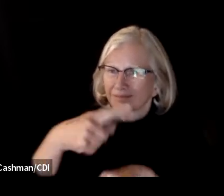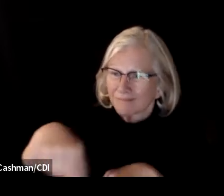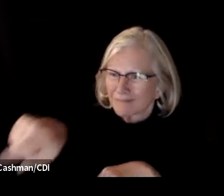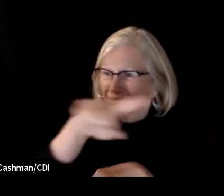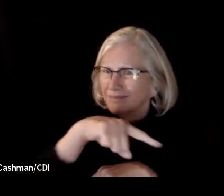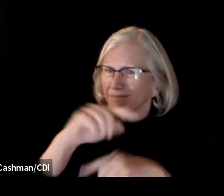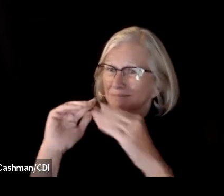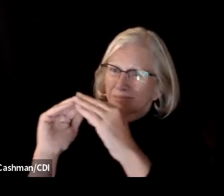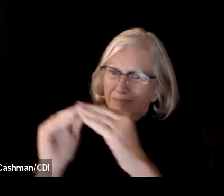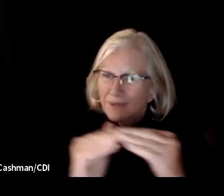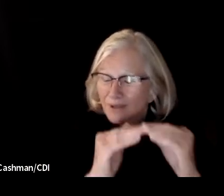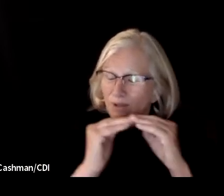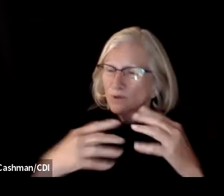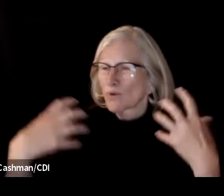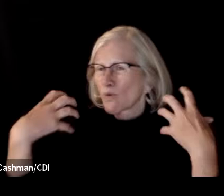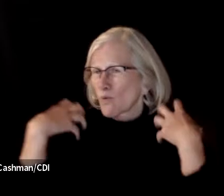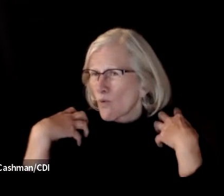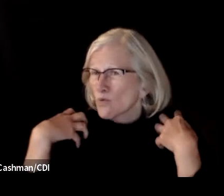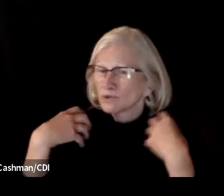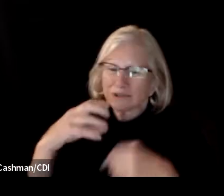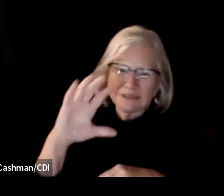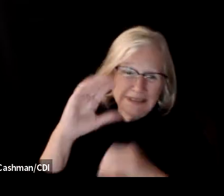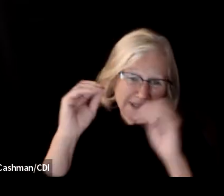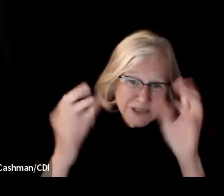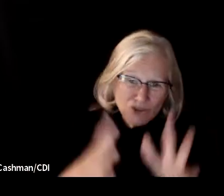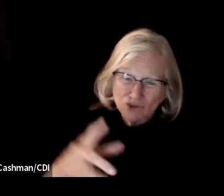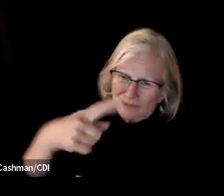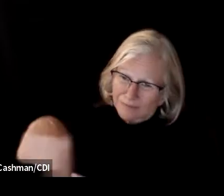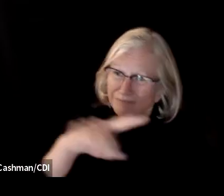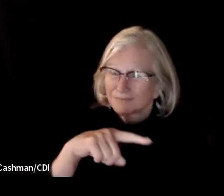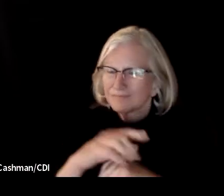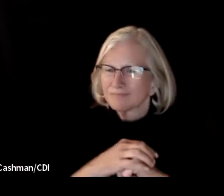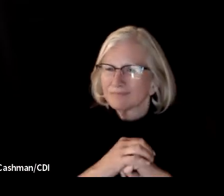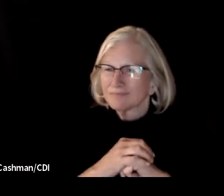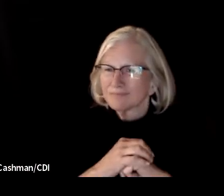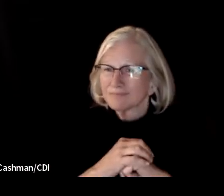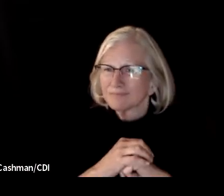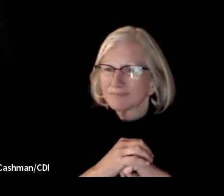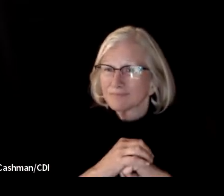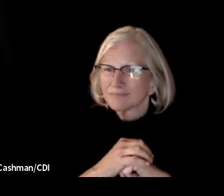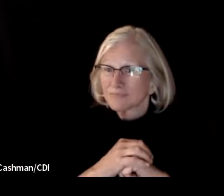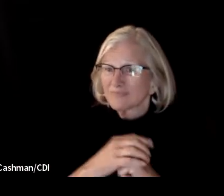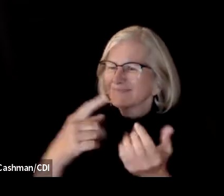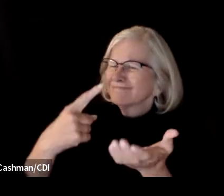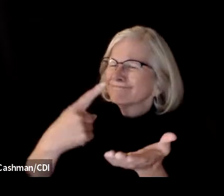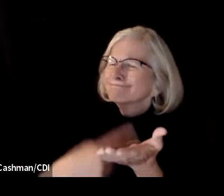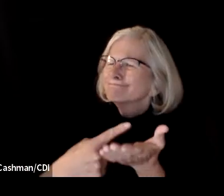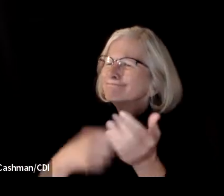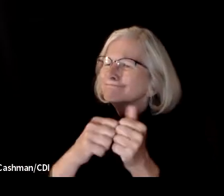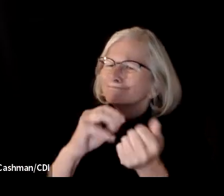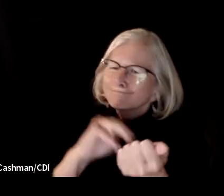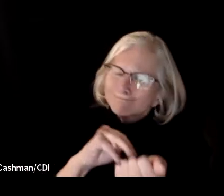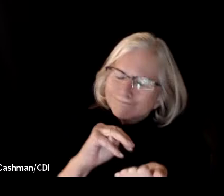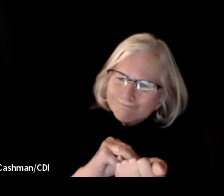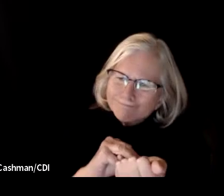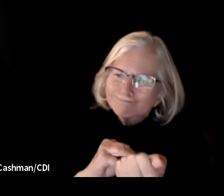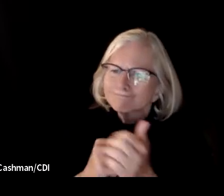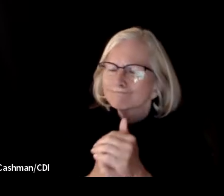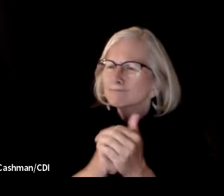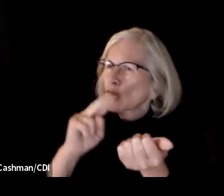You can talk to a healthcare provider or find vaccine locations near you by checking the